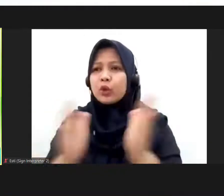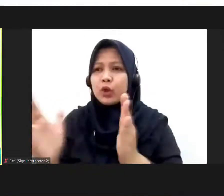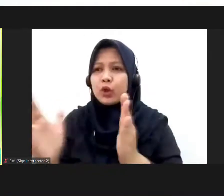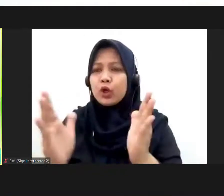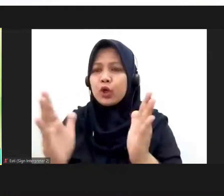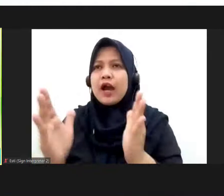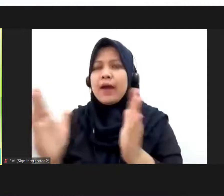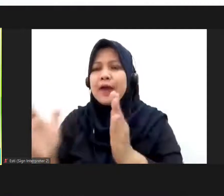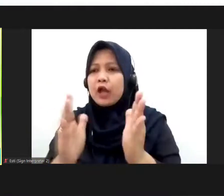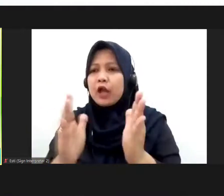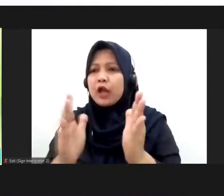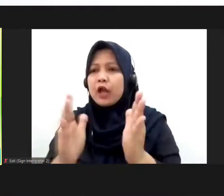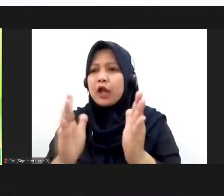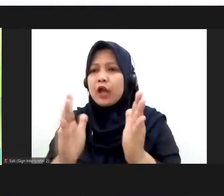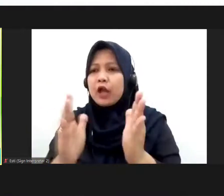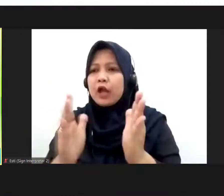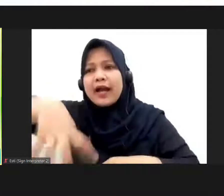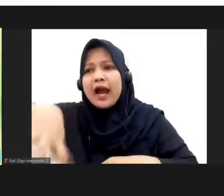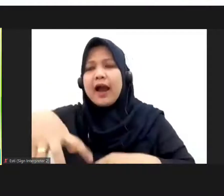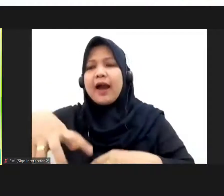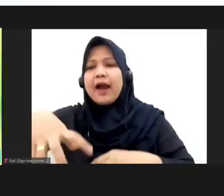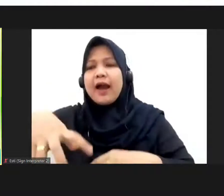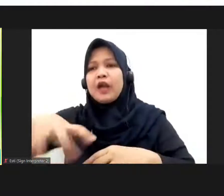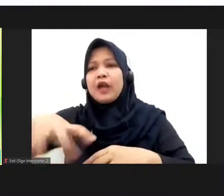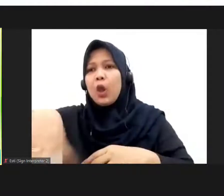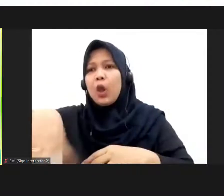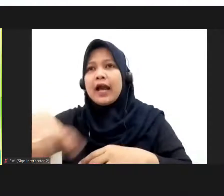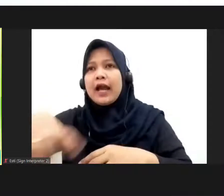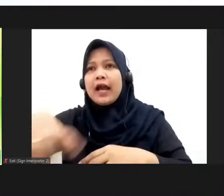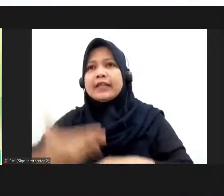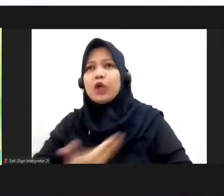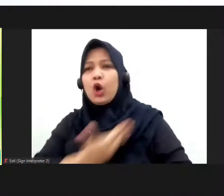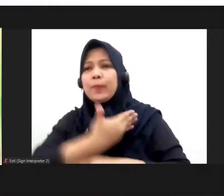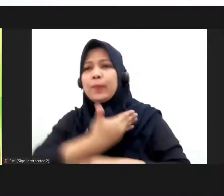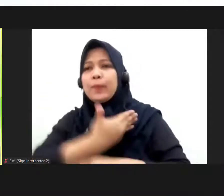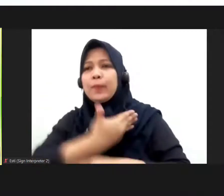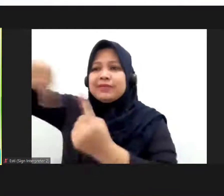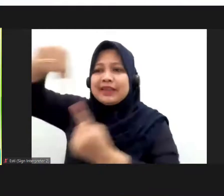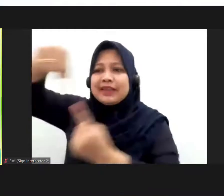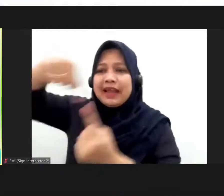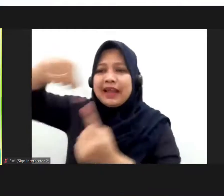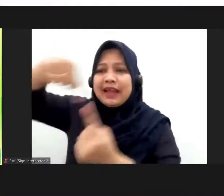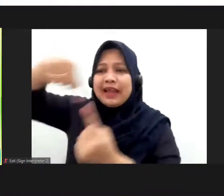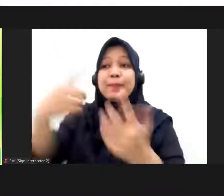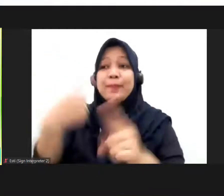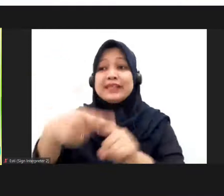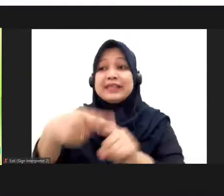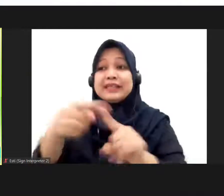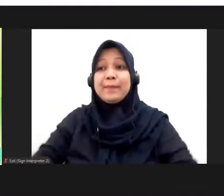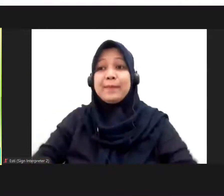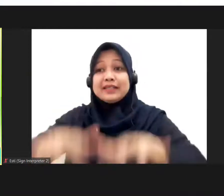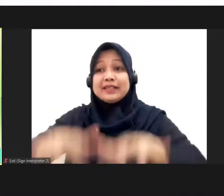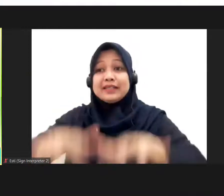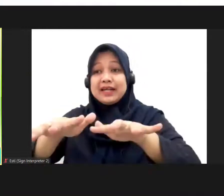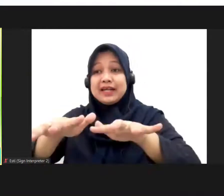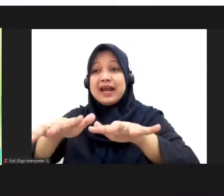families that were hit and by the typhoon and flood, so that they need not go to the evacuation center,